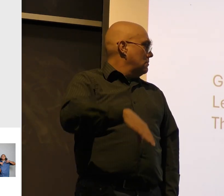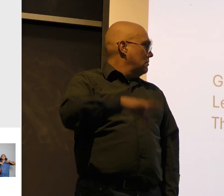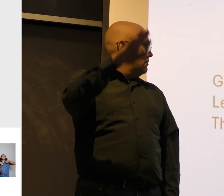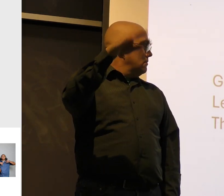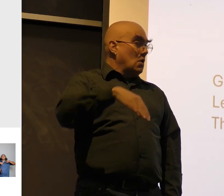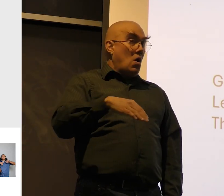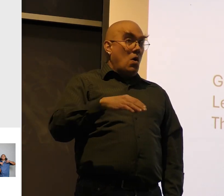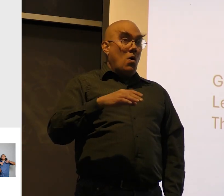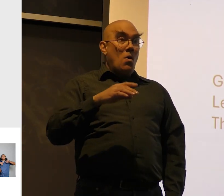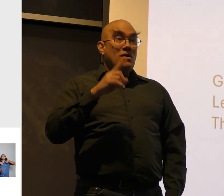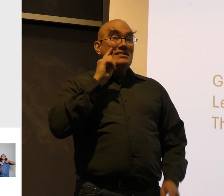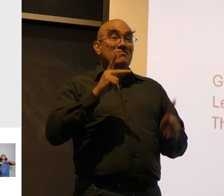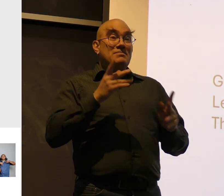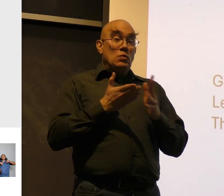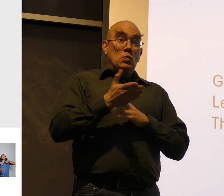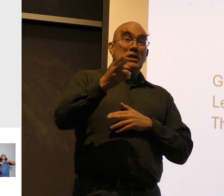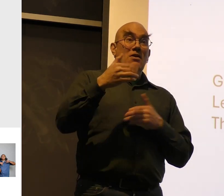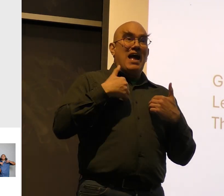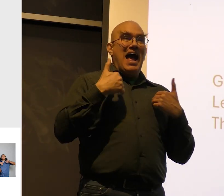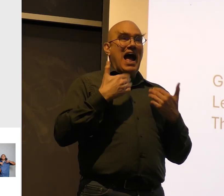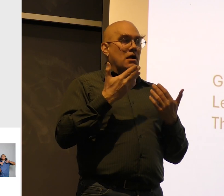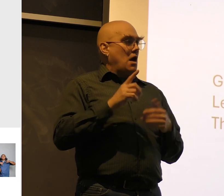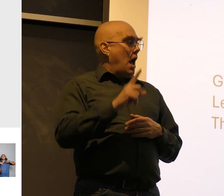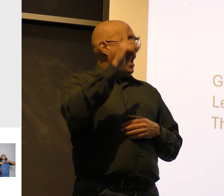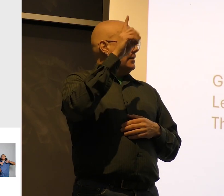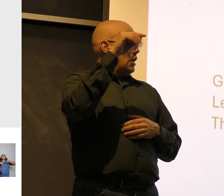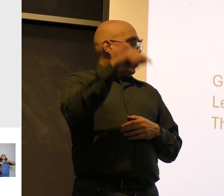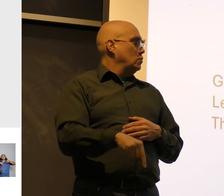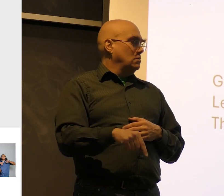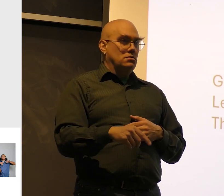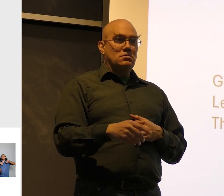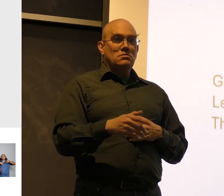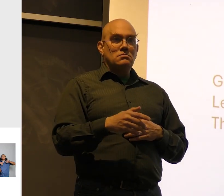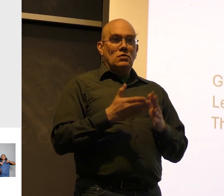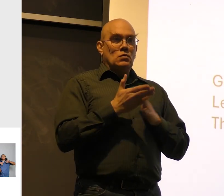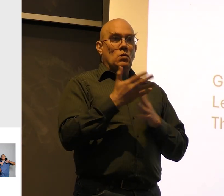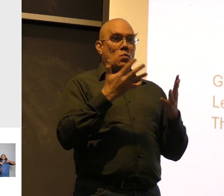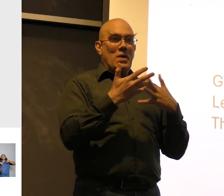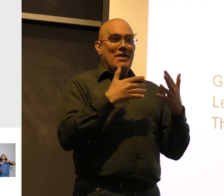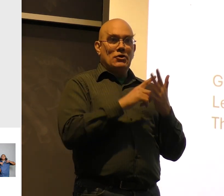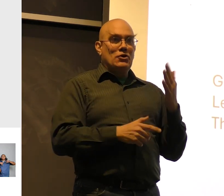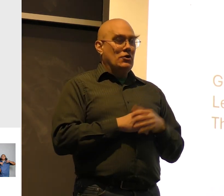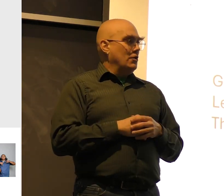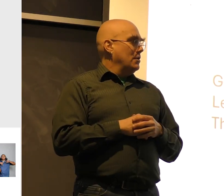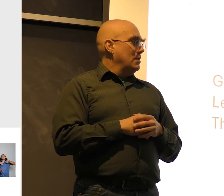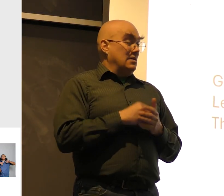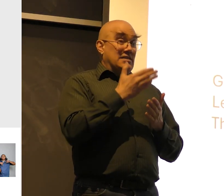goes up and down. It's cyclical. And deaf people throughout history have had their ups and their downs, their highs and lows, throughout